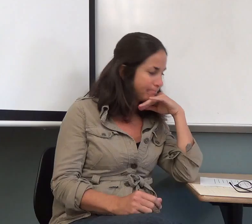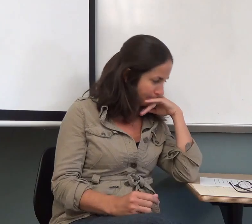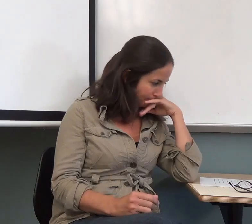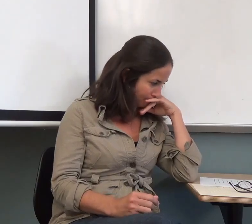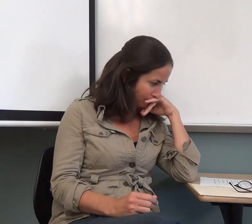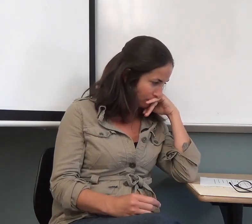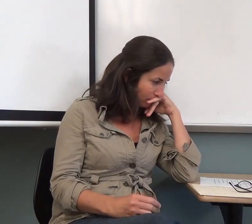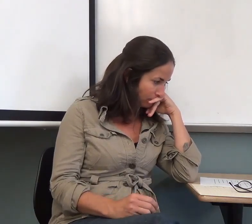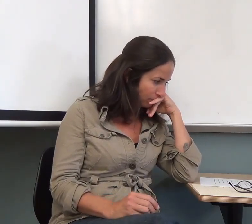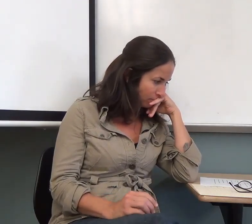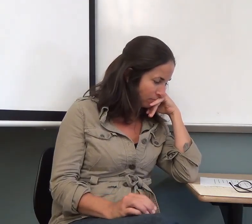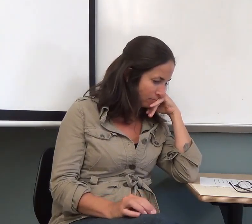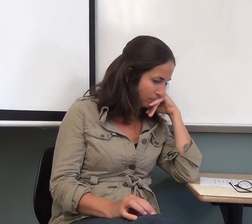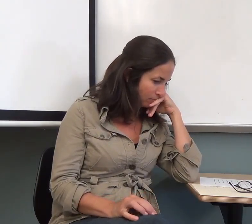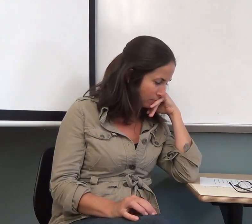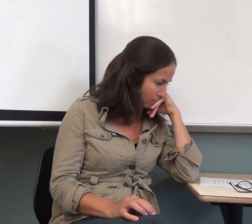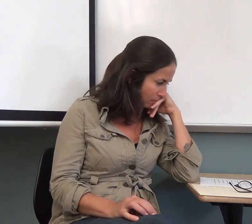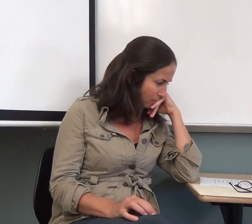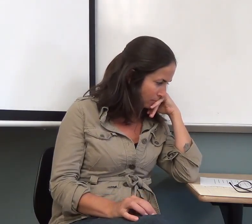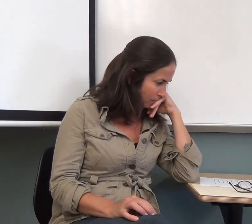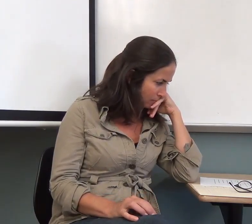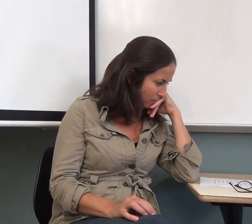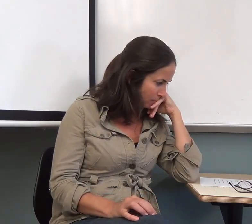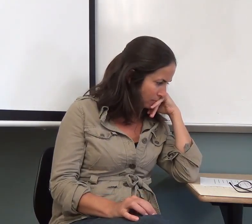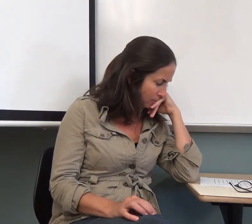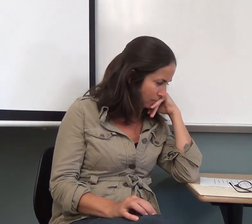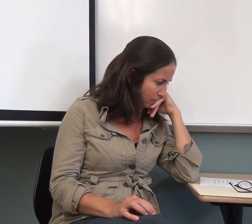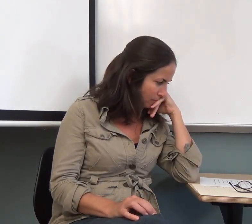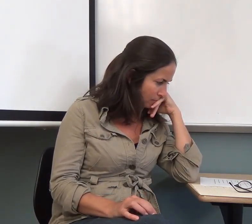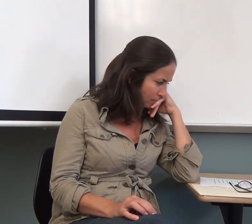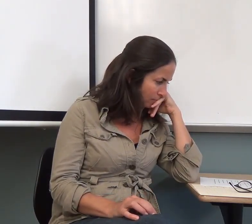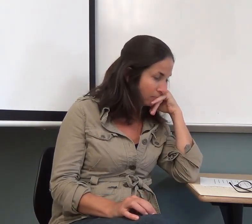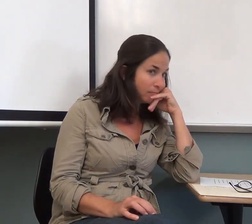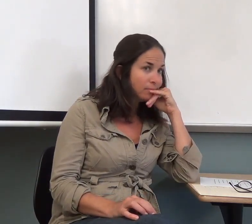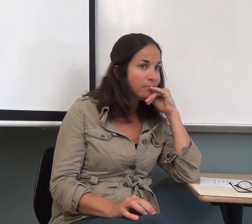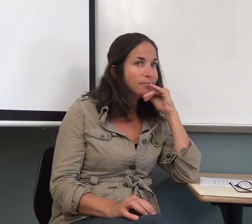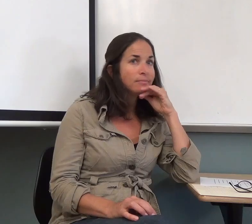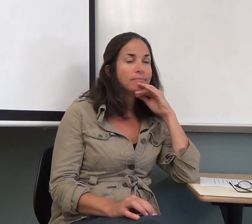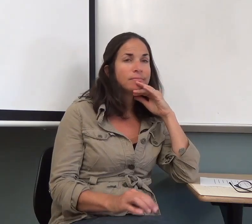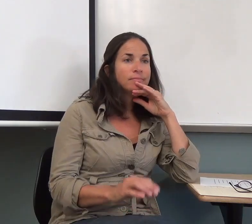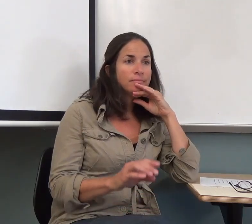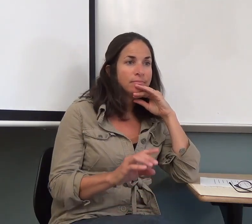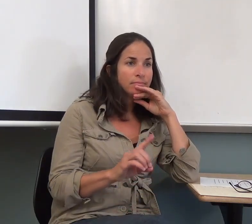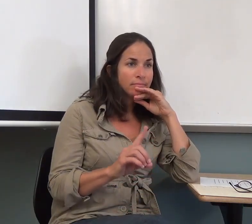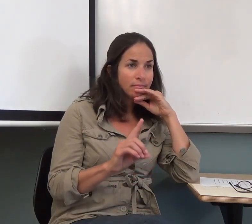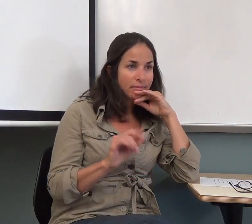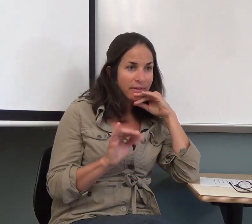David? Here. Brian? Here. Ruben? Here. Jennifer? Here.